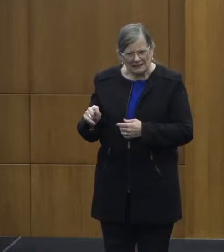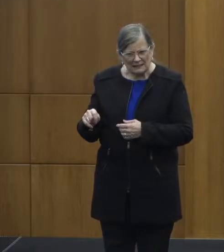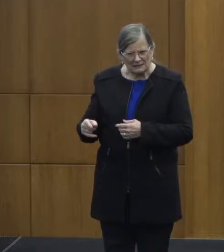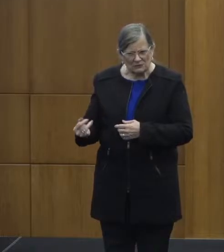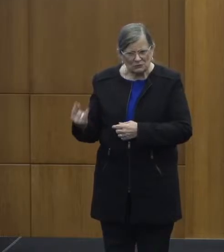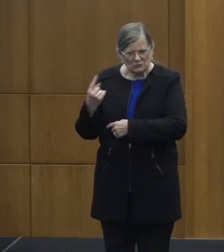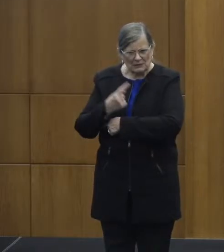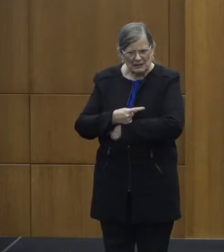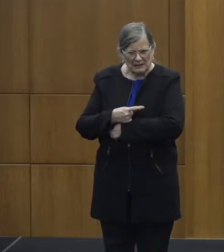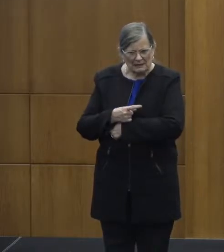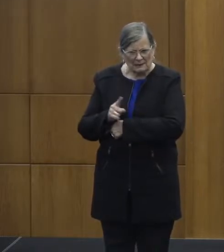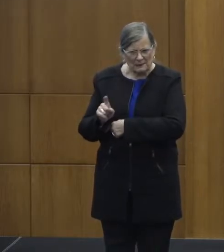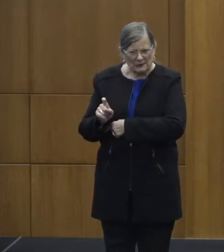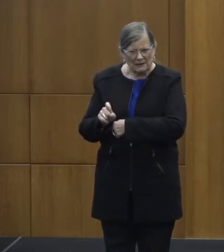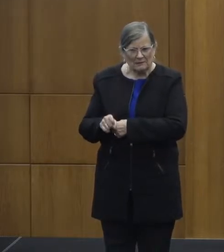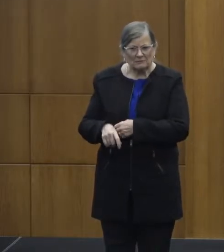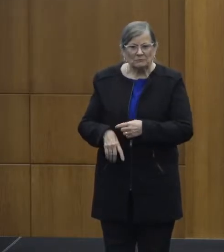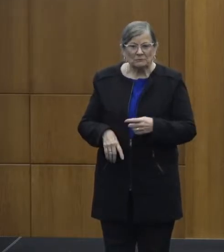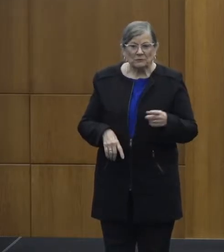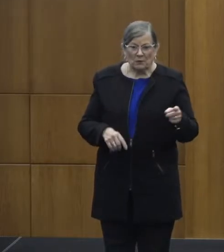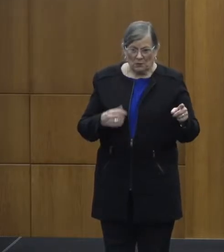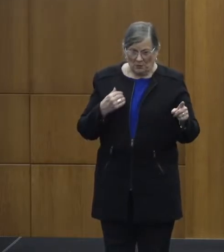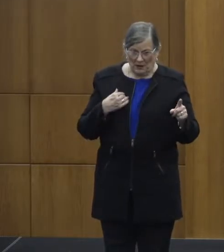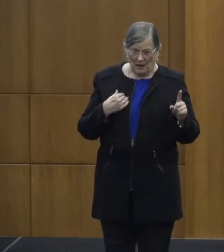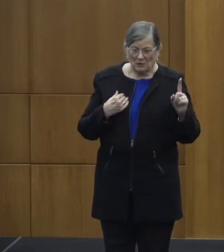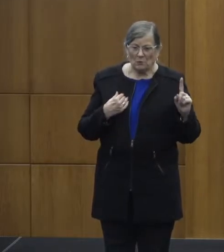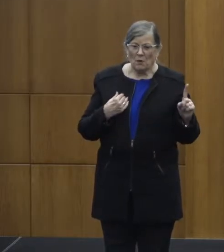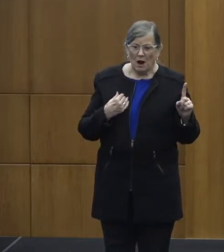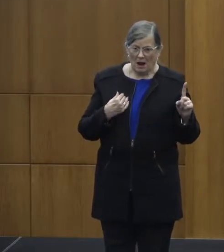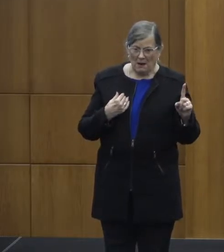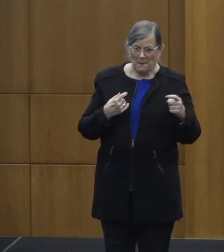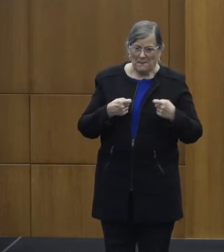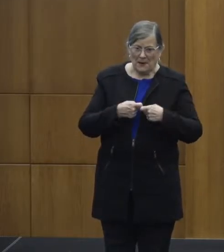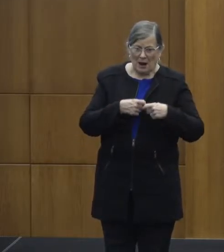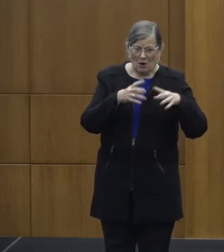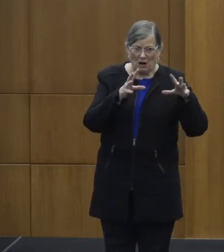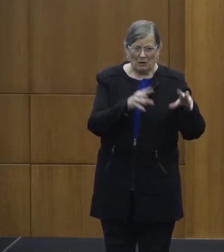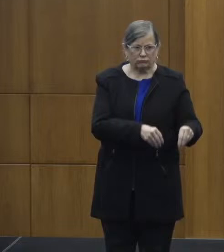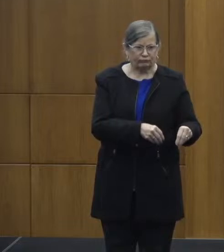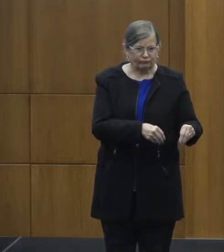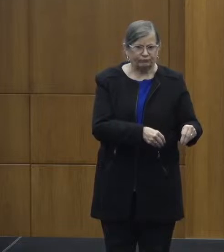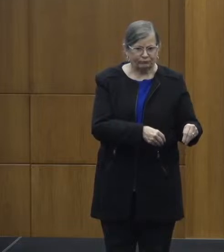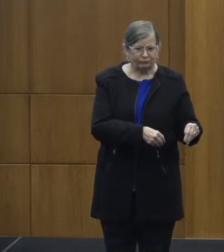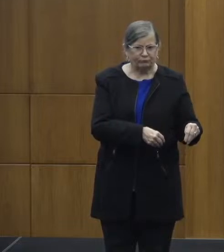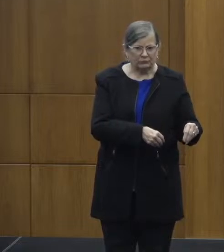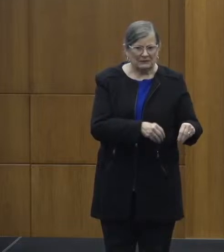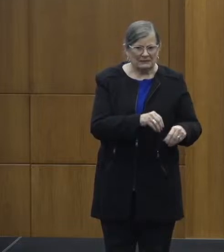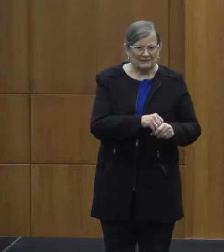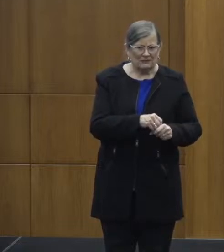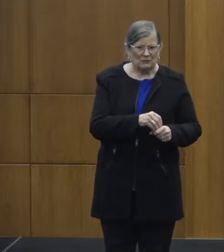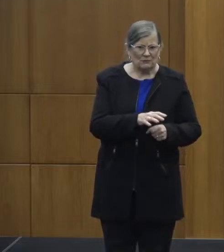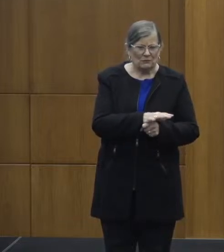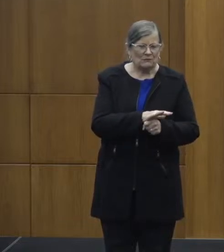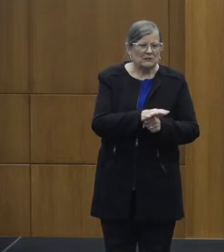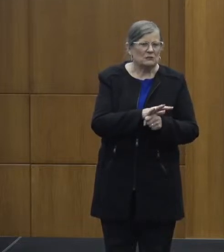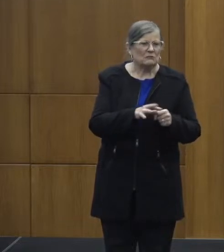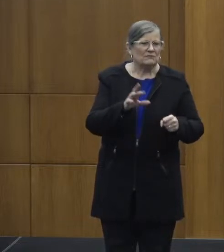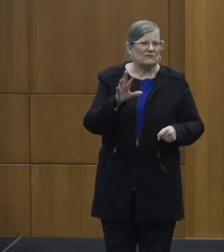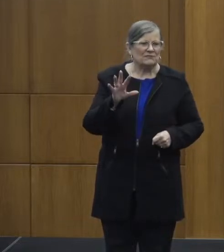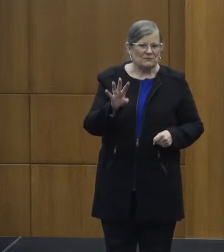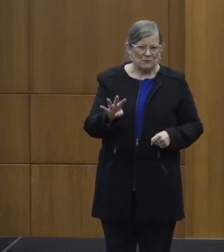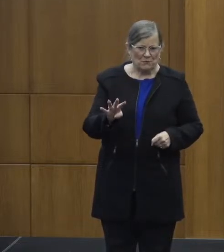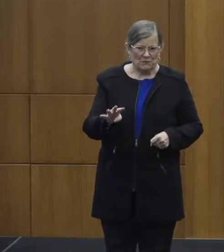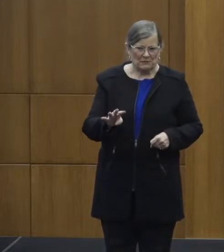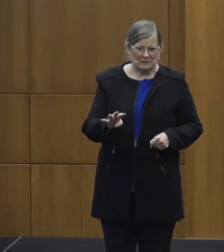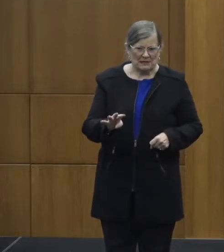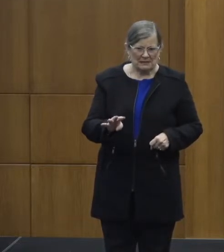made aware of was a power outage in Virginia Beach in precinct 54. That is the Lansdowne High School.